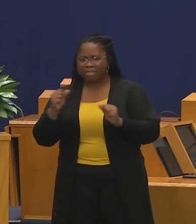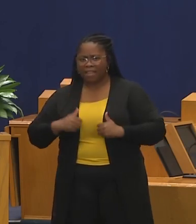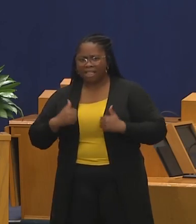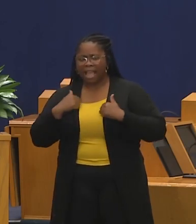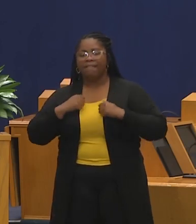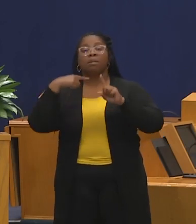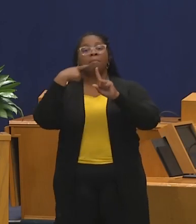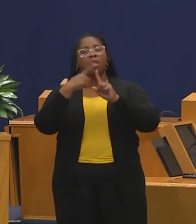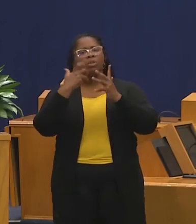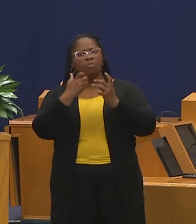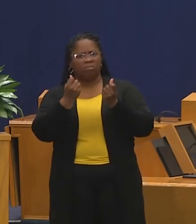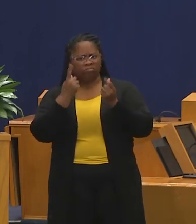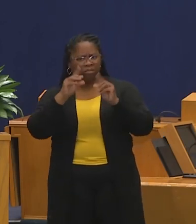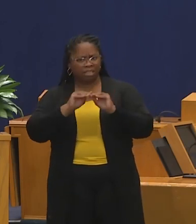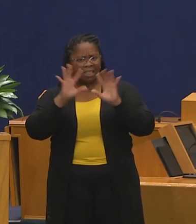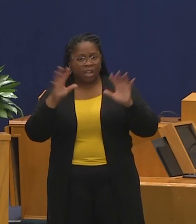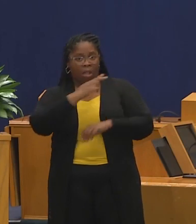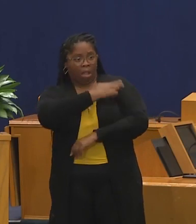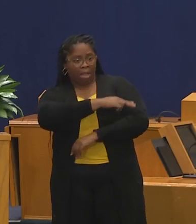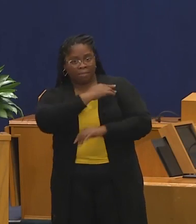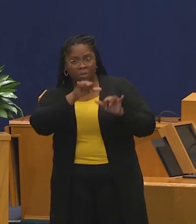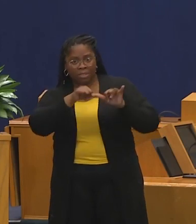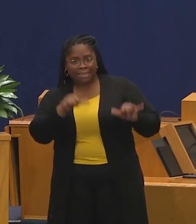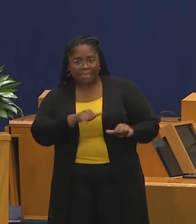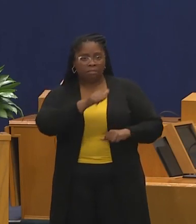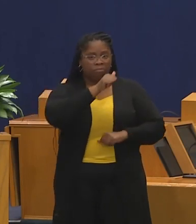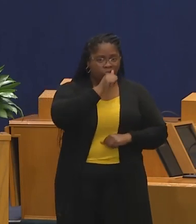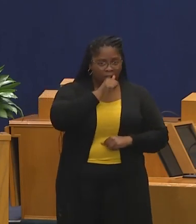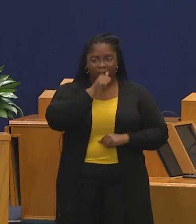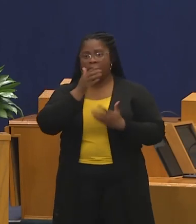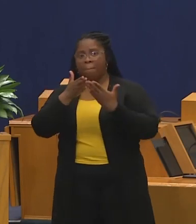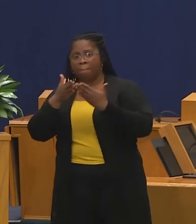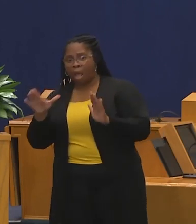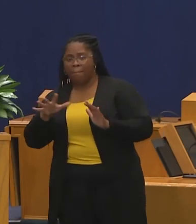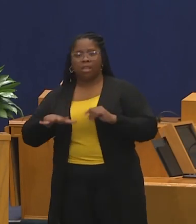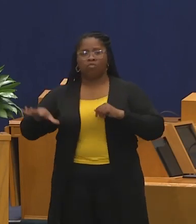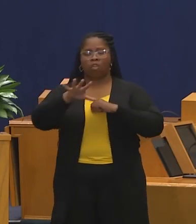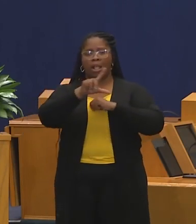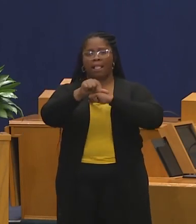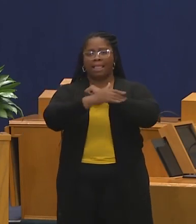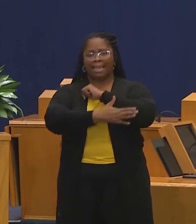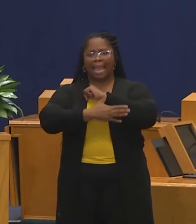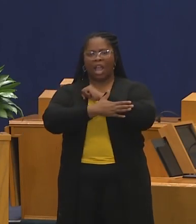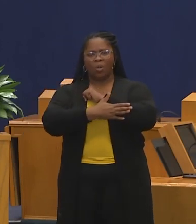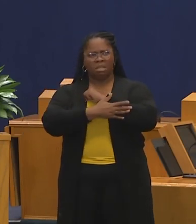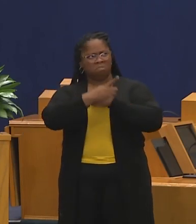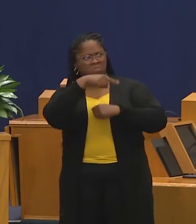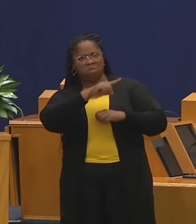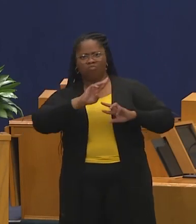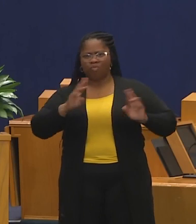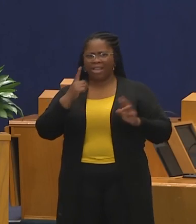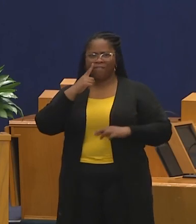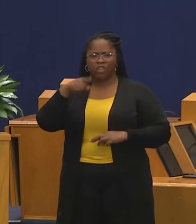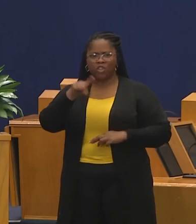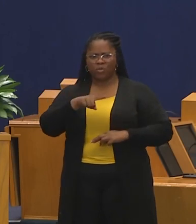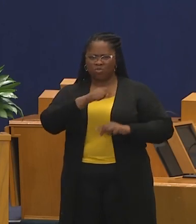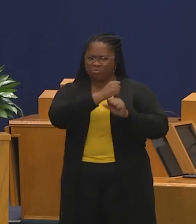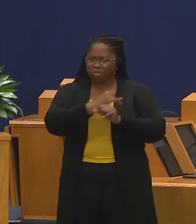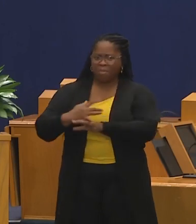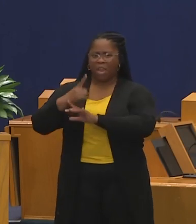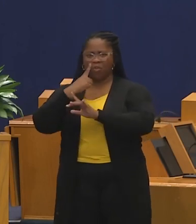community that the hospital system, public and private, across the county is here for you, has prepared for the surge